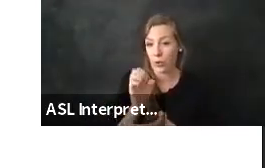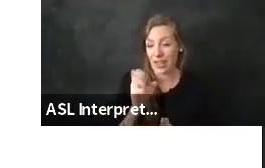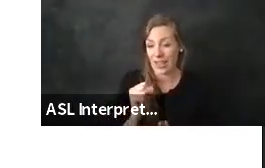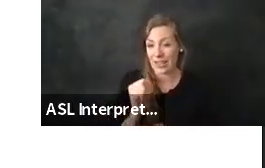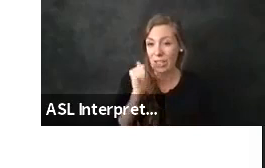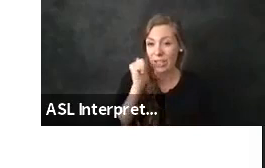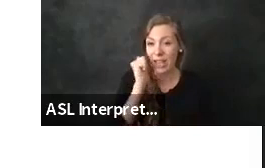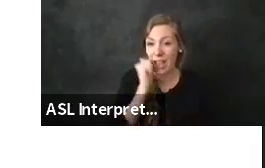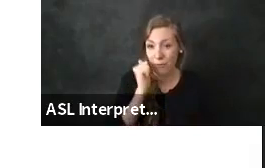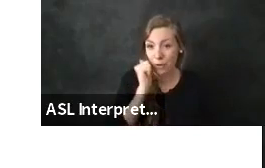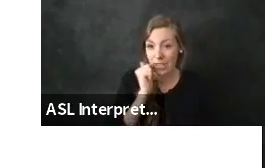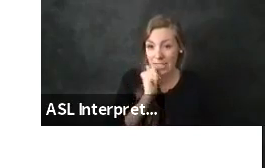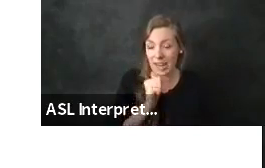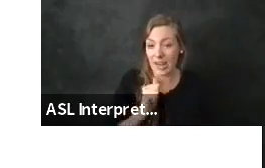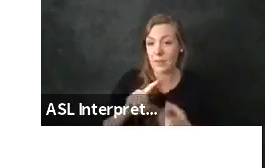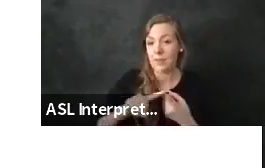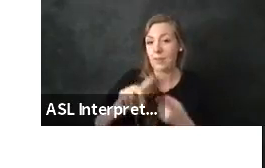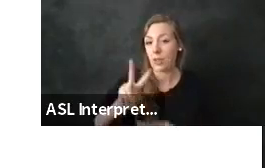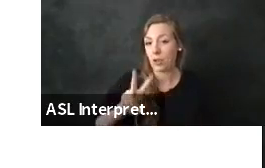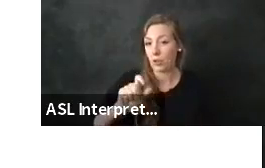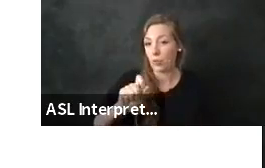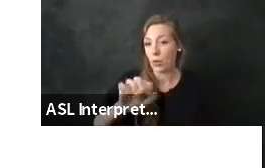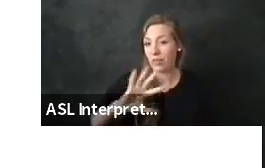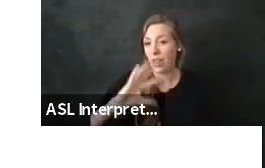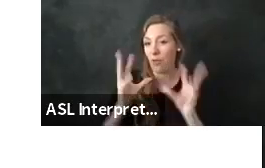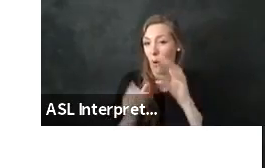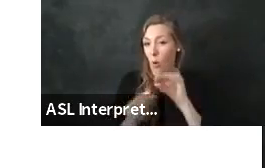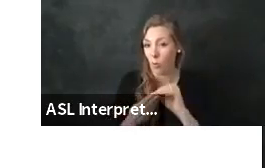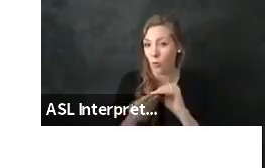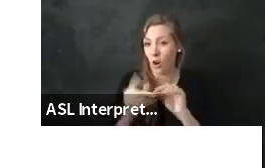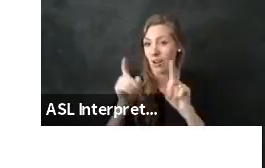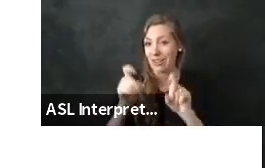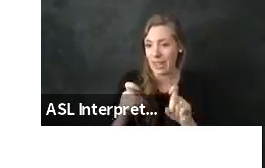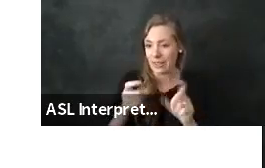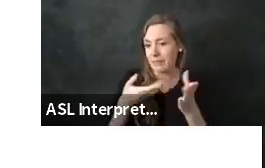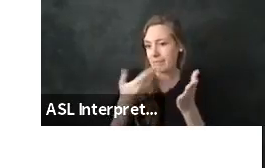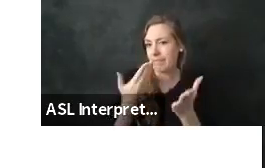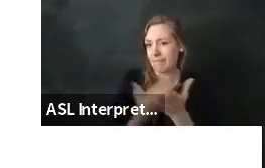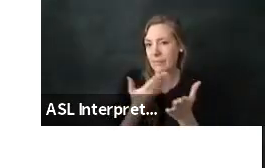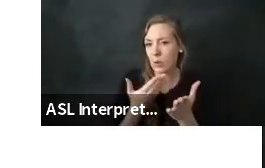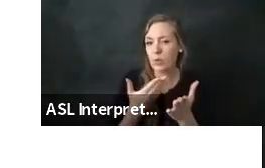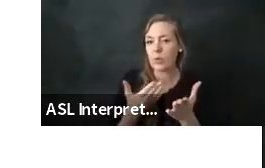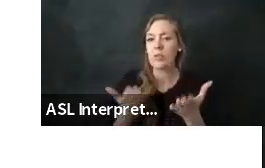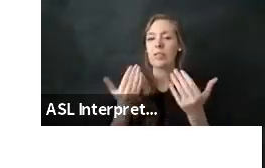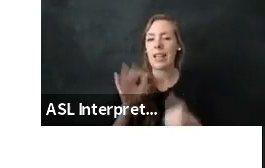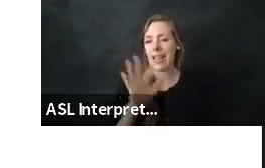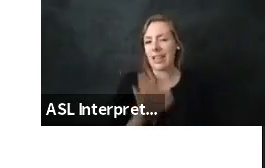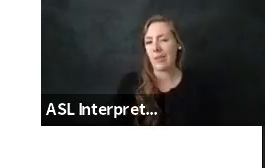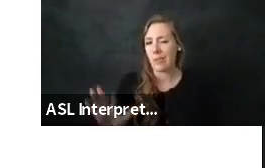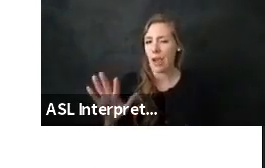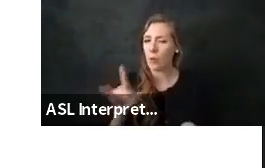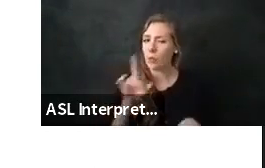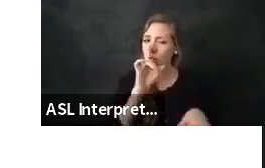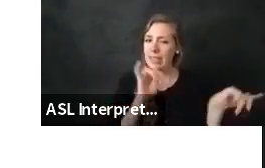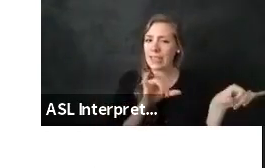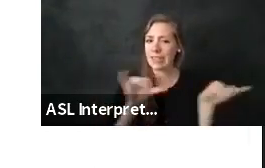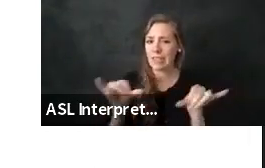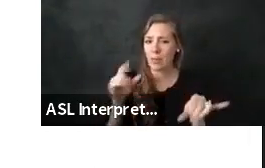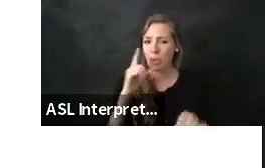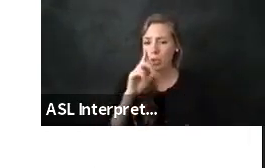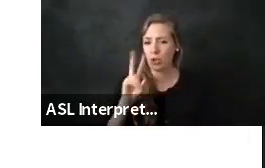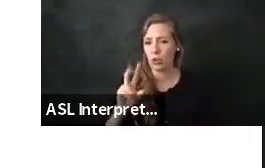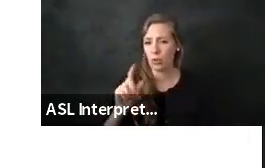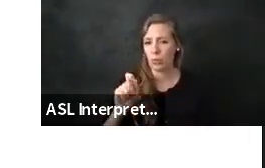per day, 2.5 overall test positivity, and roughly similar 2.7%